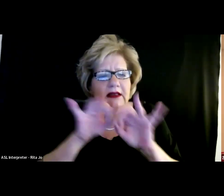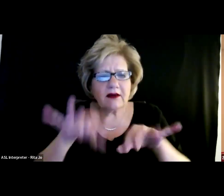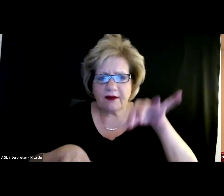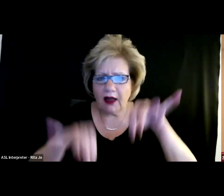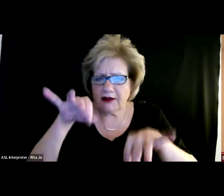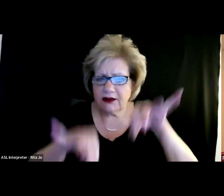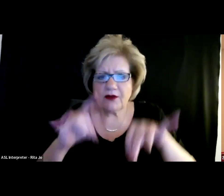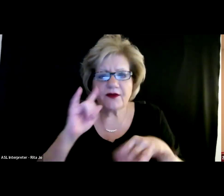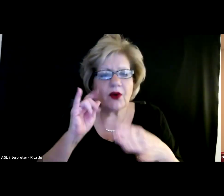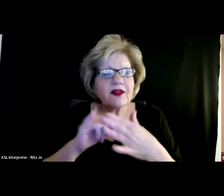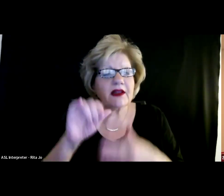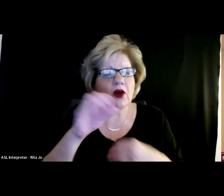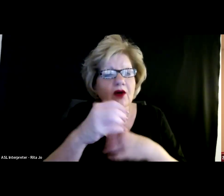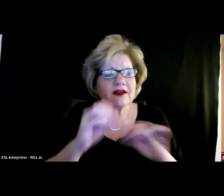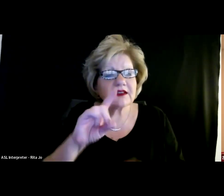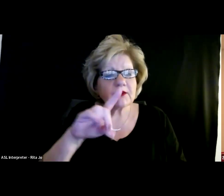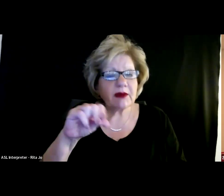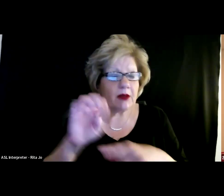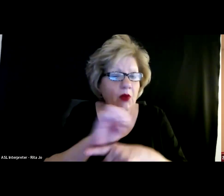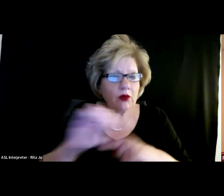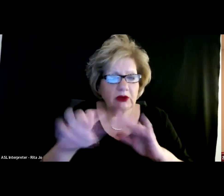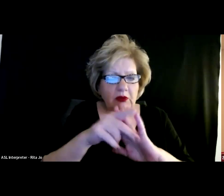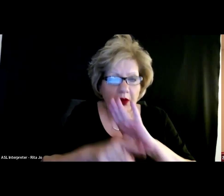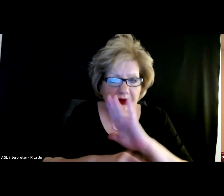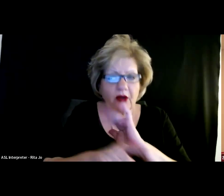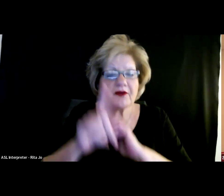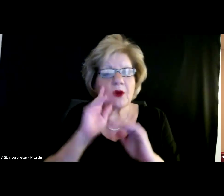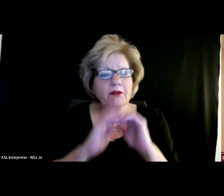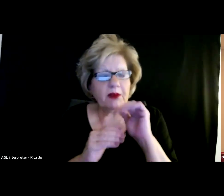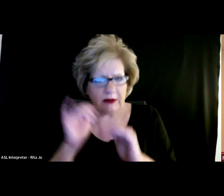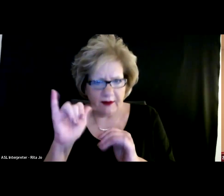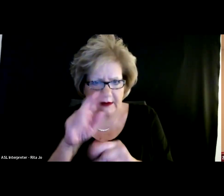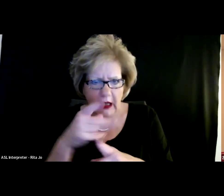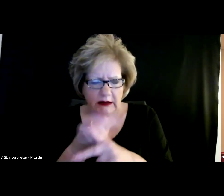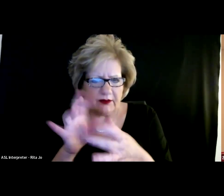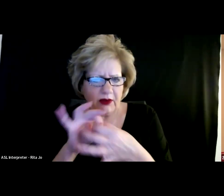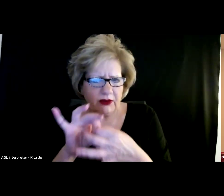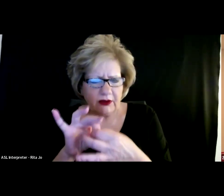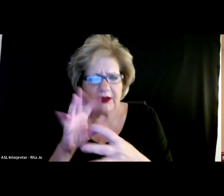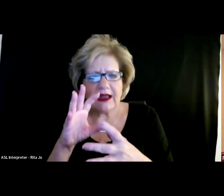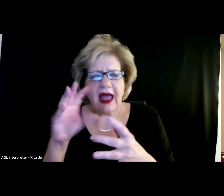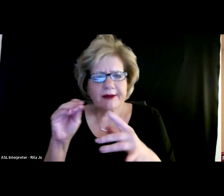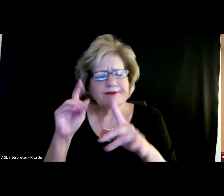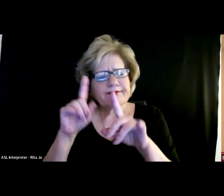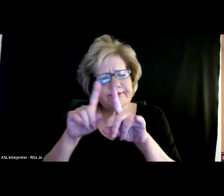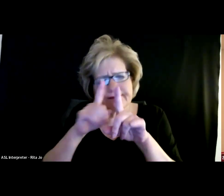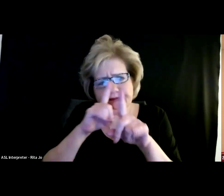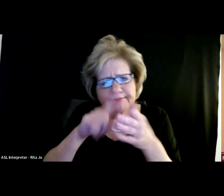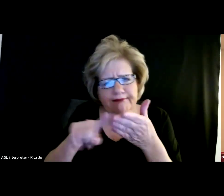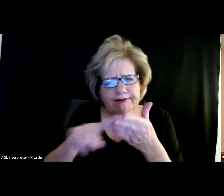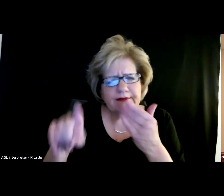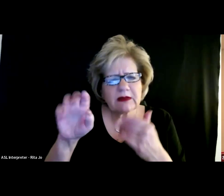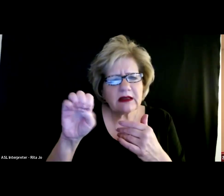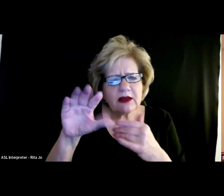of Disability Employment Policy for building inclusive apprenticeships. We'll explore a diverse ecosystem of partners that can